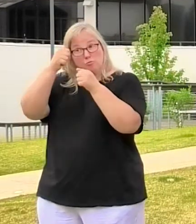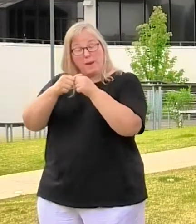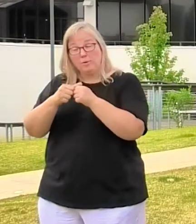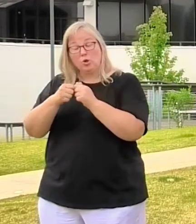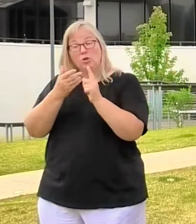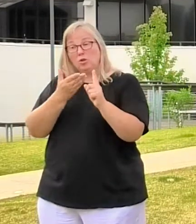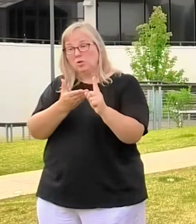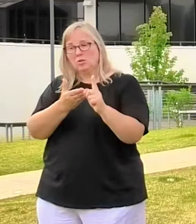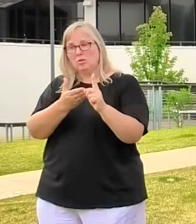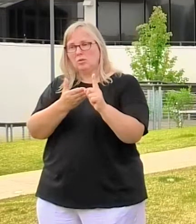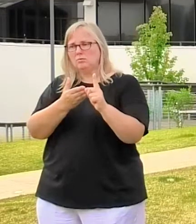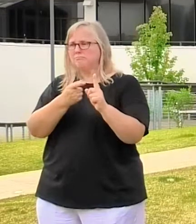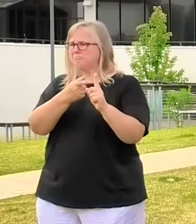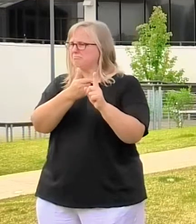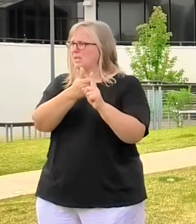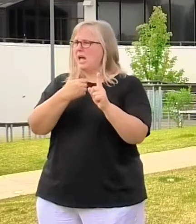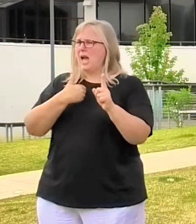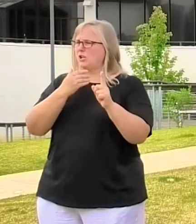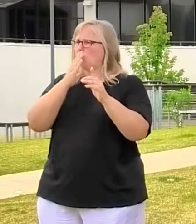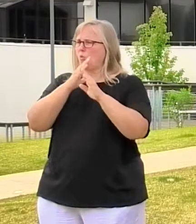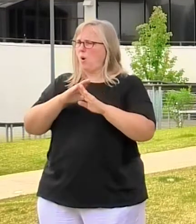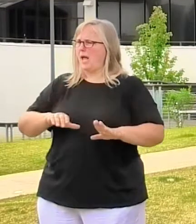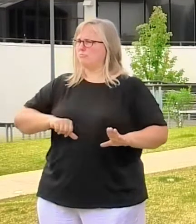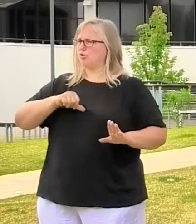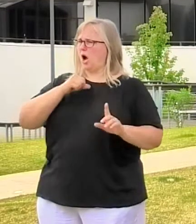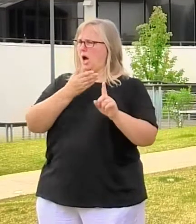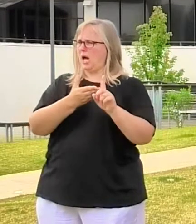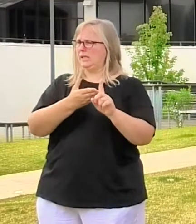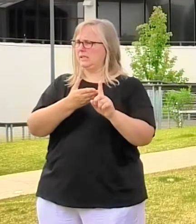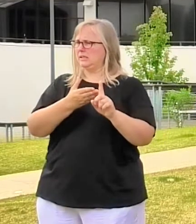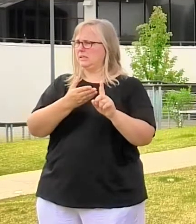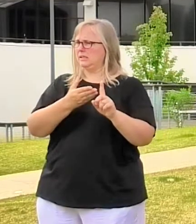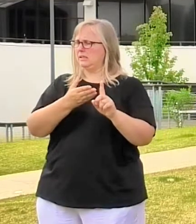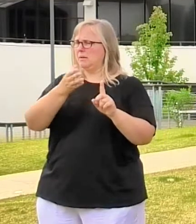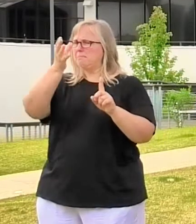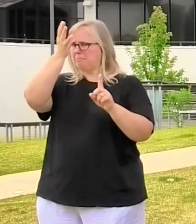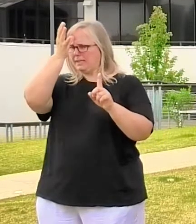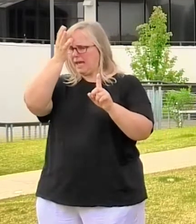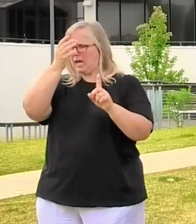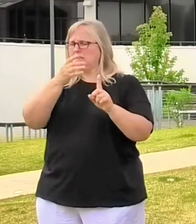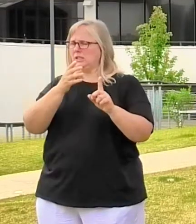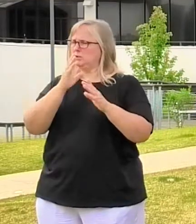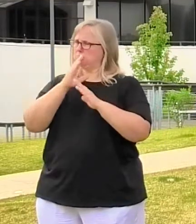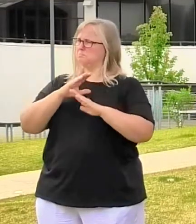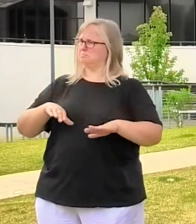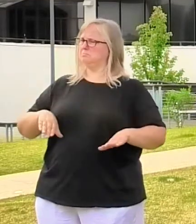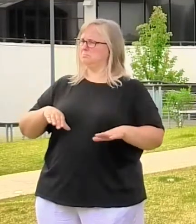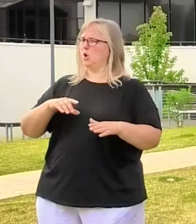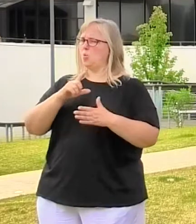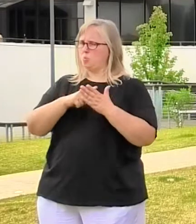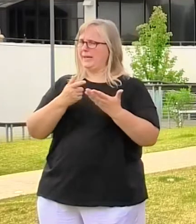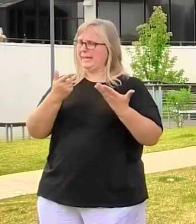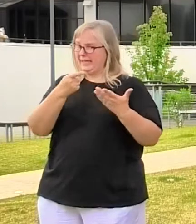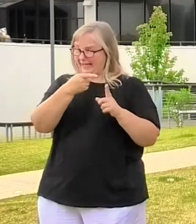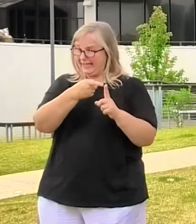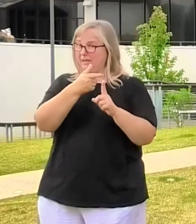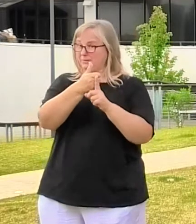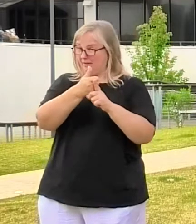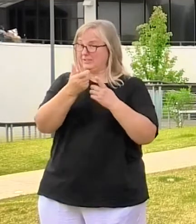of a quiet pride that he had about what he did and the part he